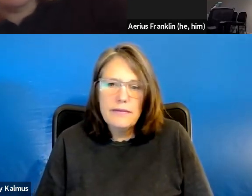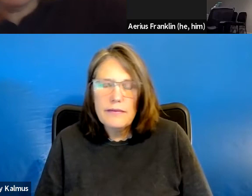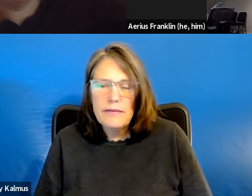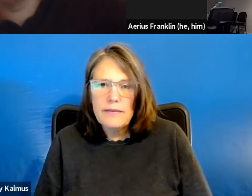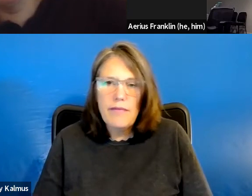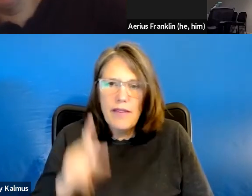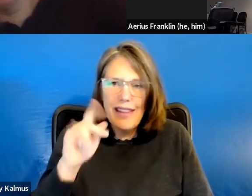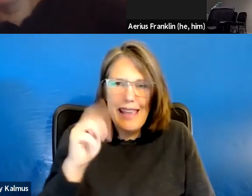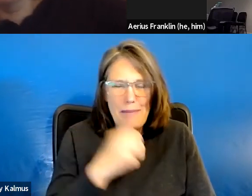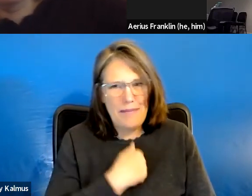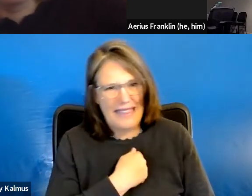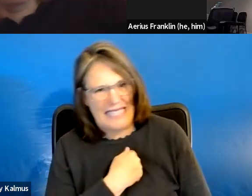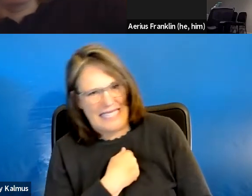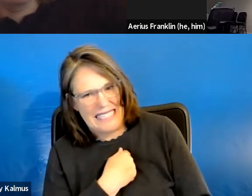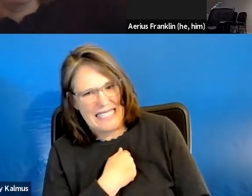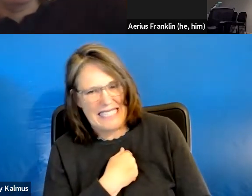Kimberly.